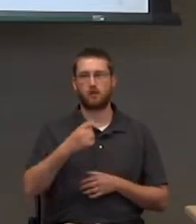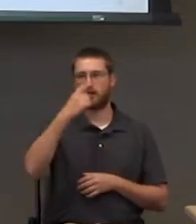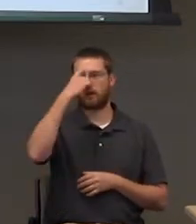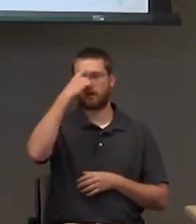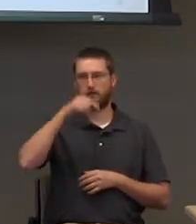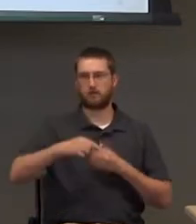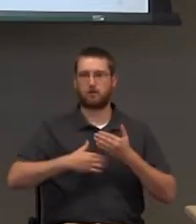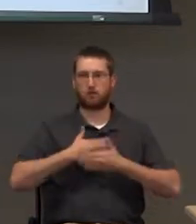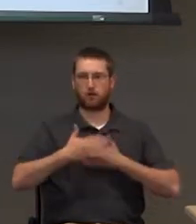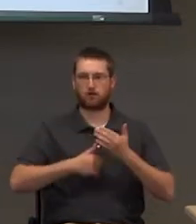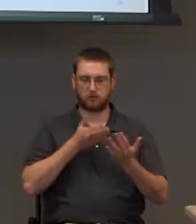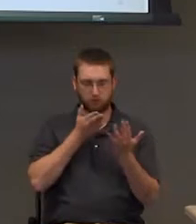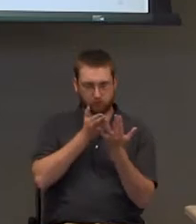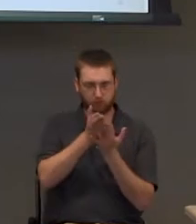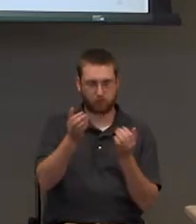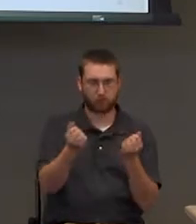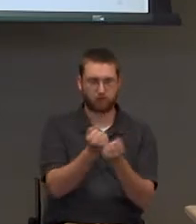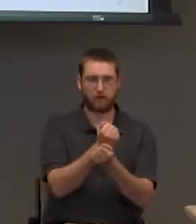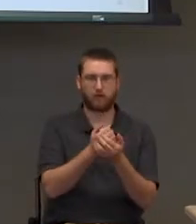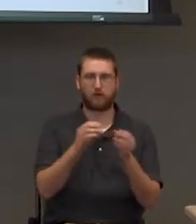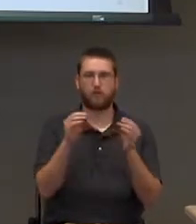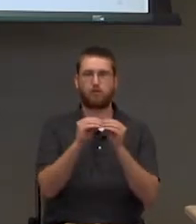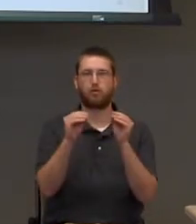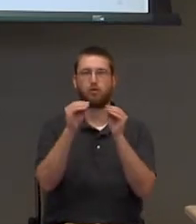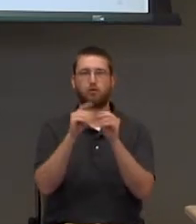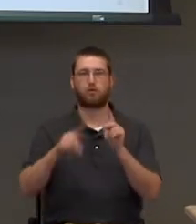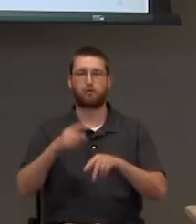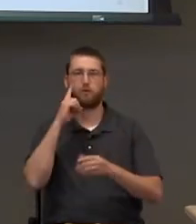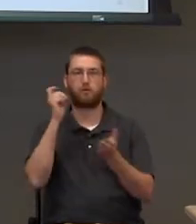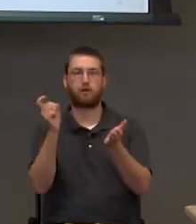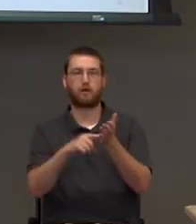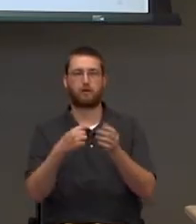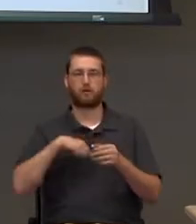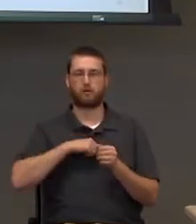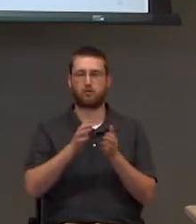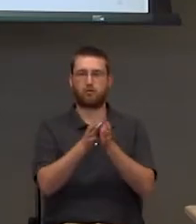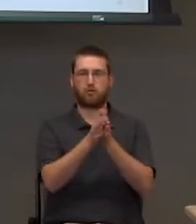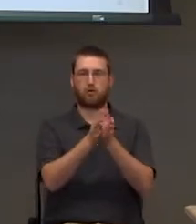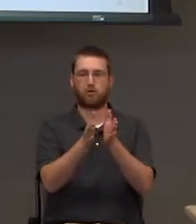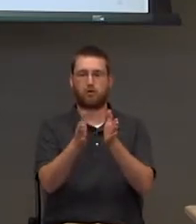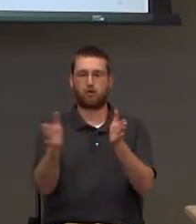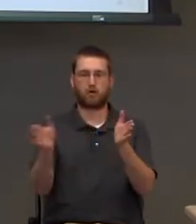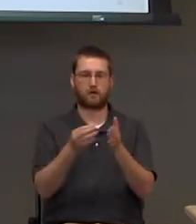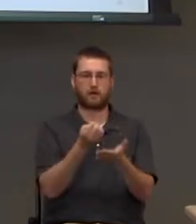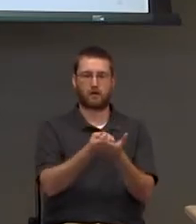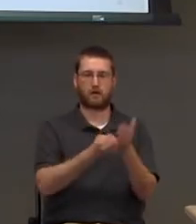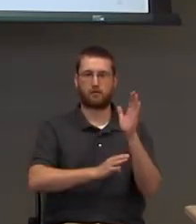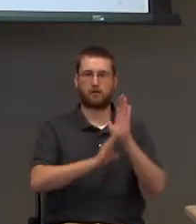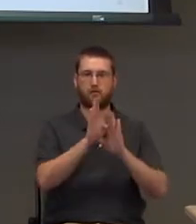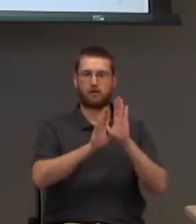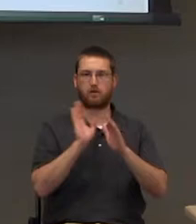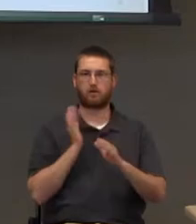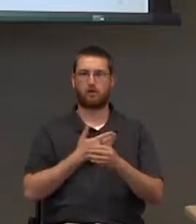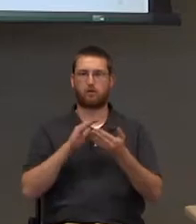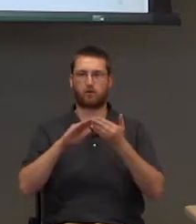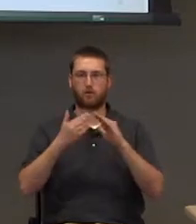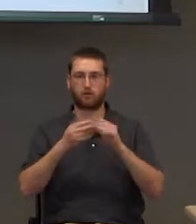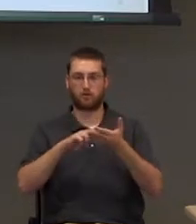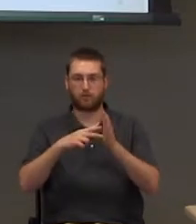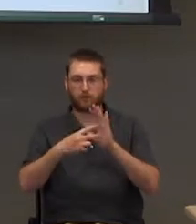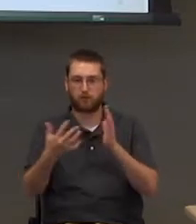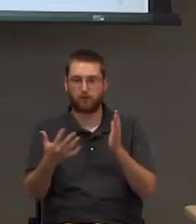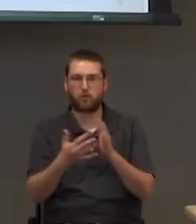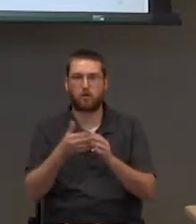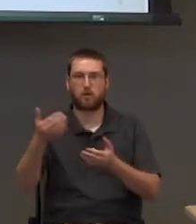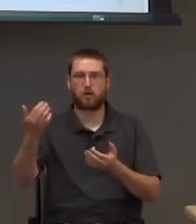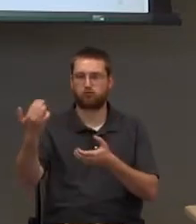process, more and more people are recognizing that if we want to broaden economic development and what that means for our community, is we're going to have to